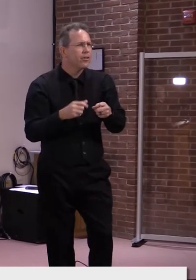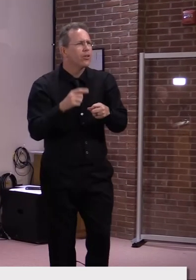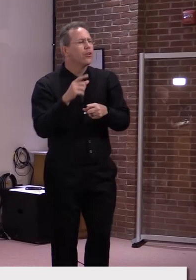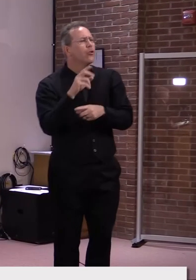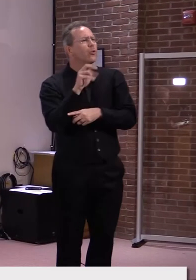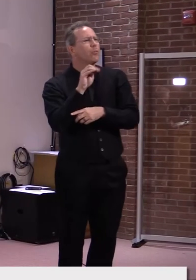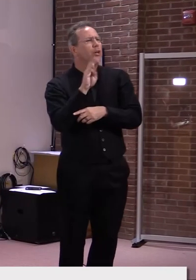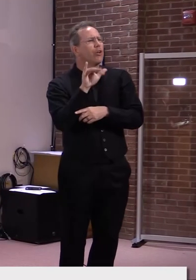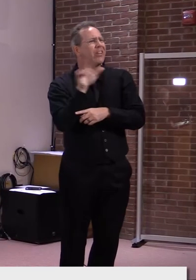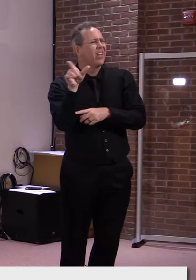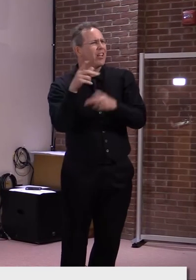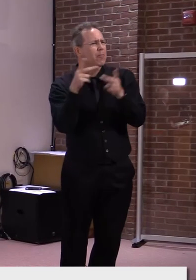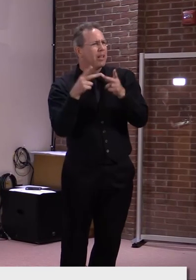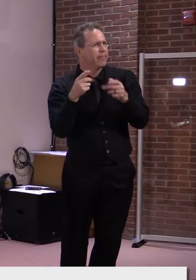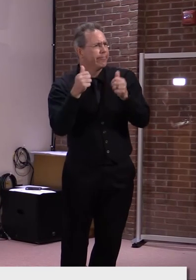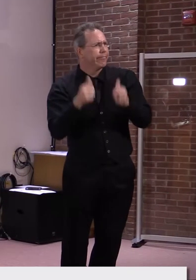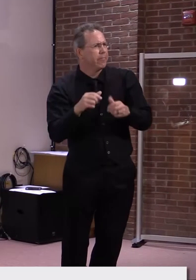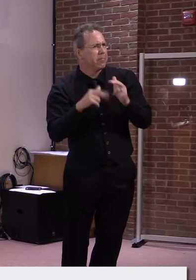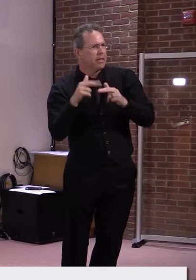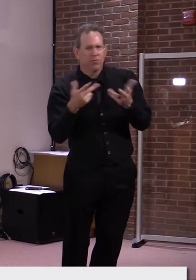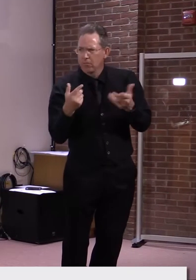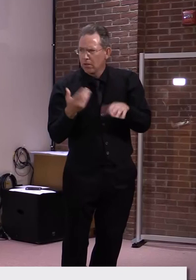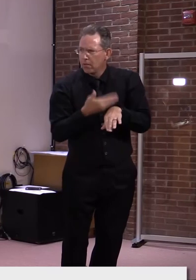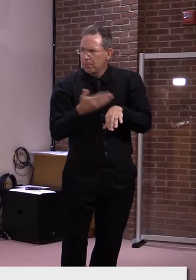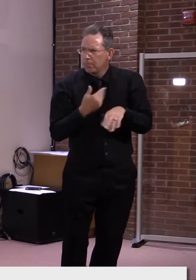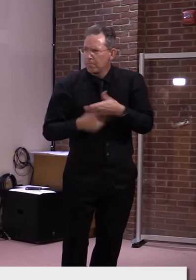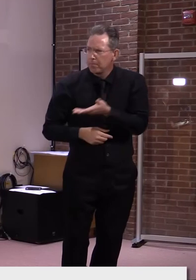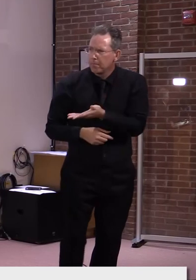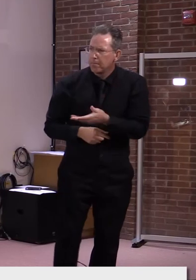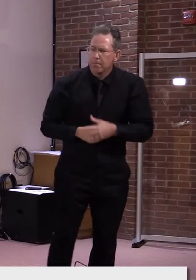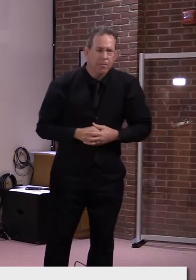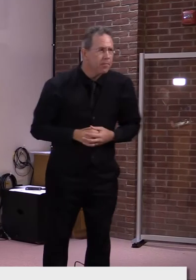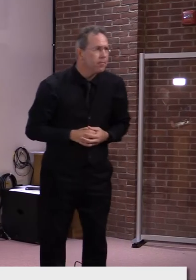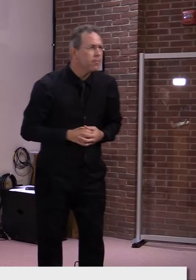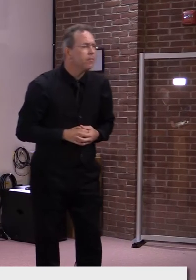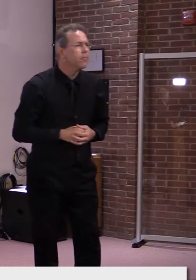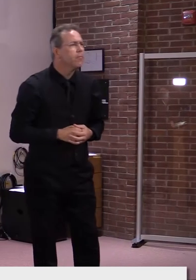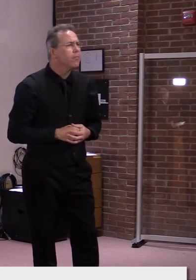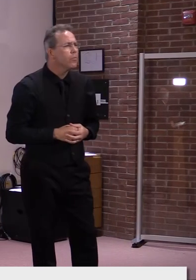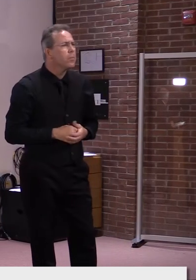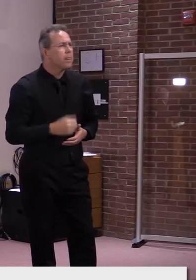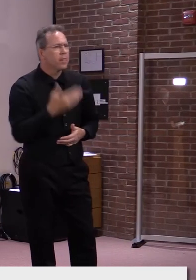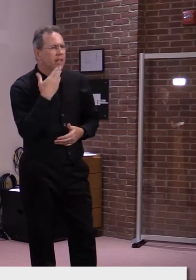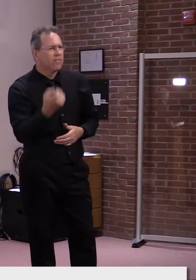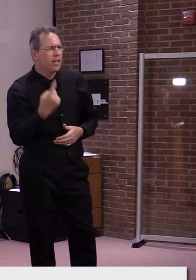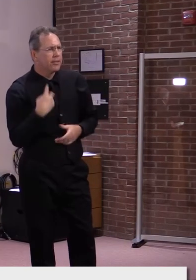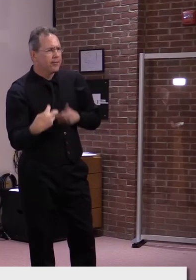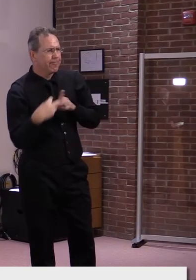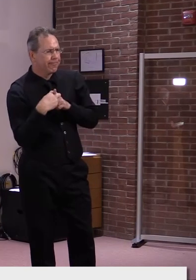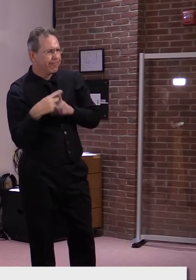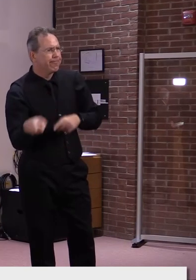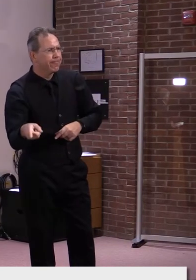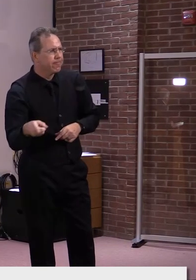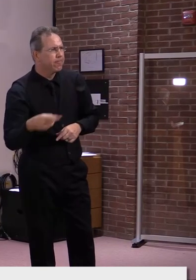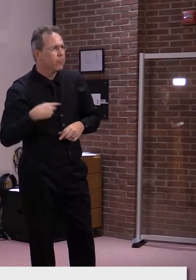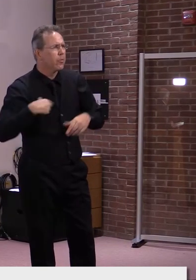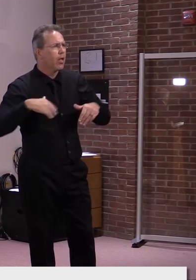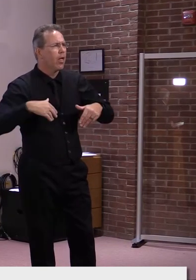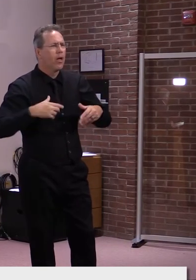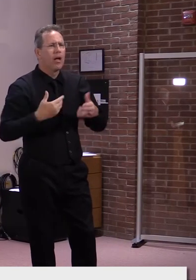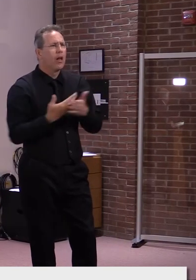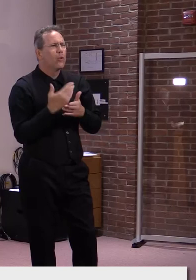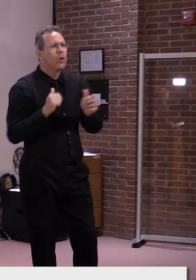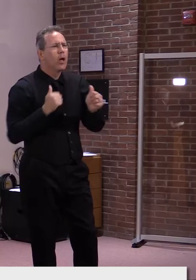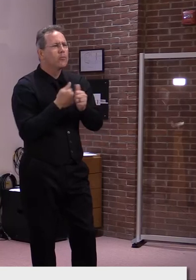Thanks for the question, Alex. There hasn't been an update. I know that they're still looking at permitting. There were